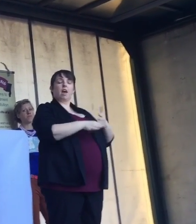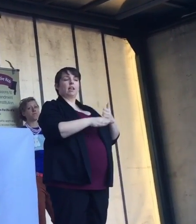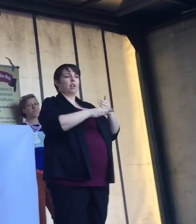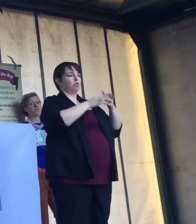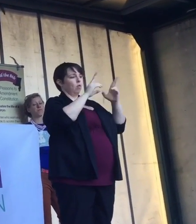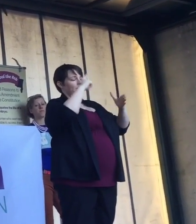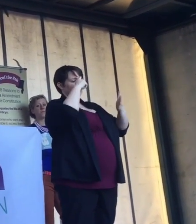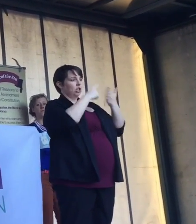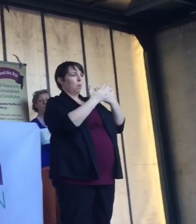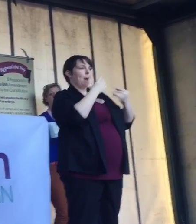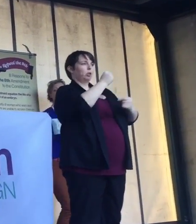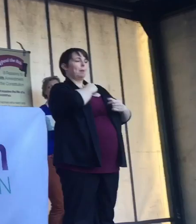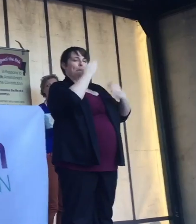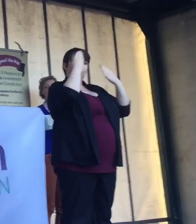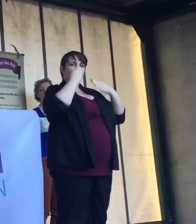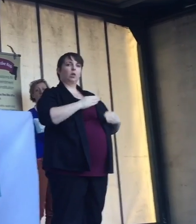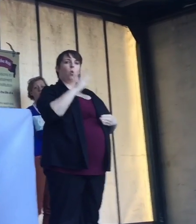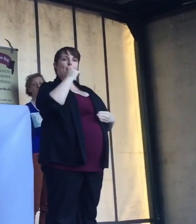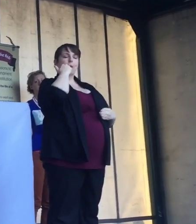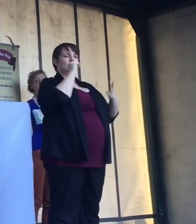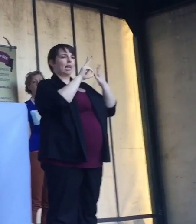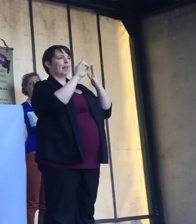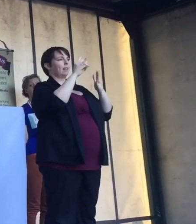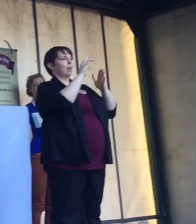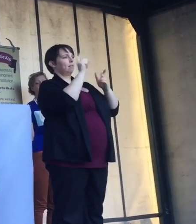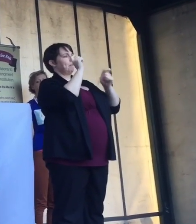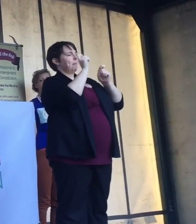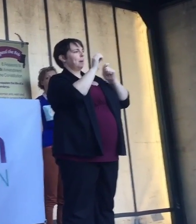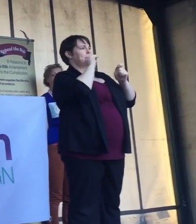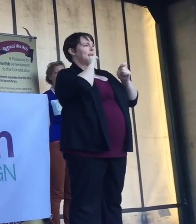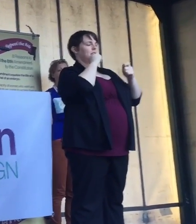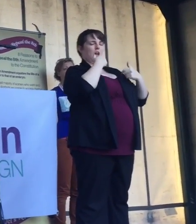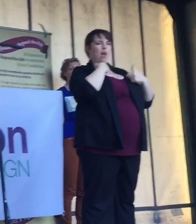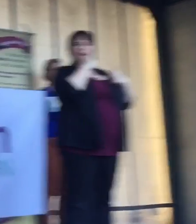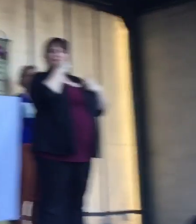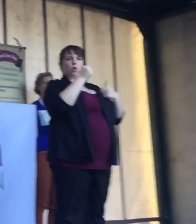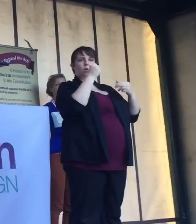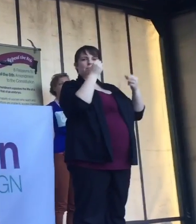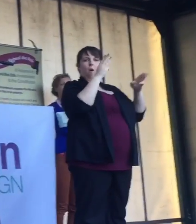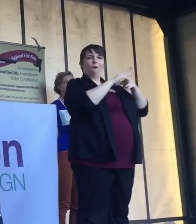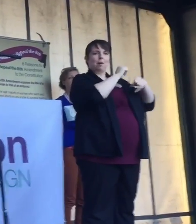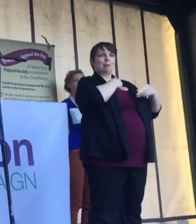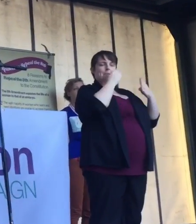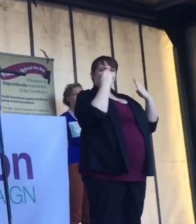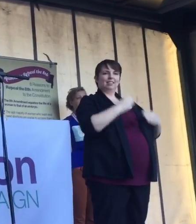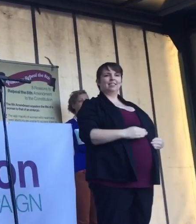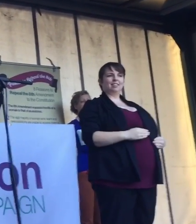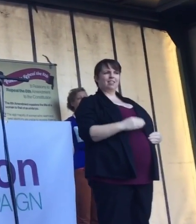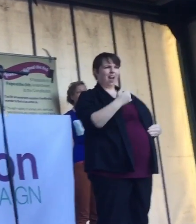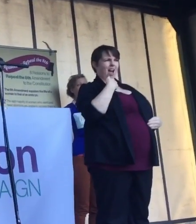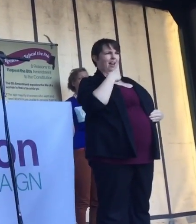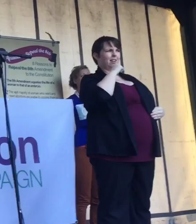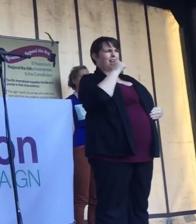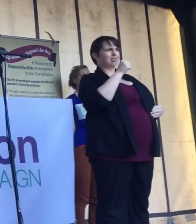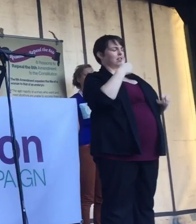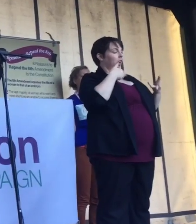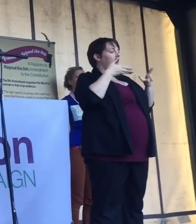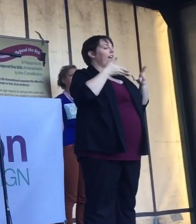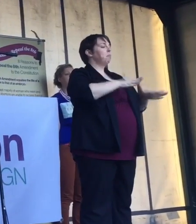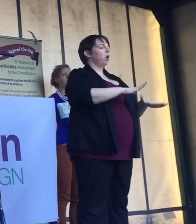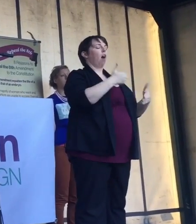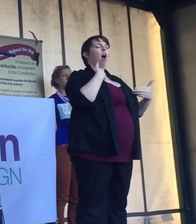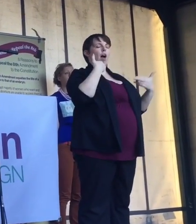own body, specifically because of the 8th Amendment. I do not regain my ability to think logically and to make my own decisions when I give